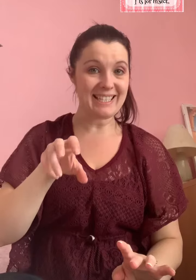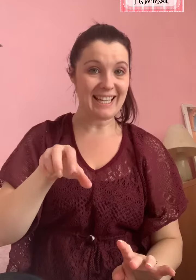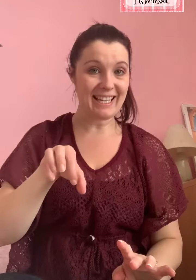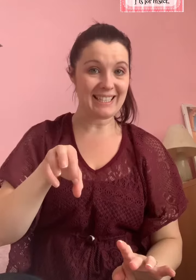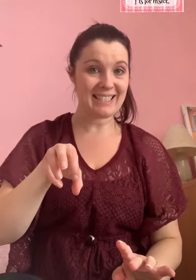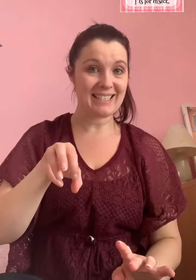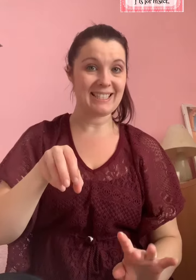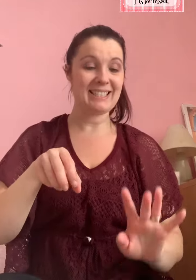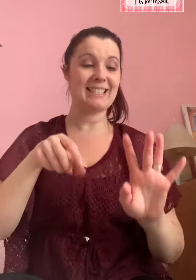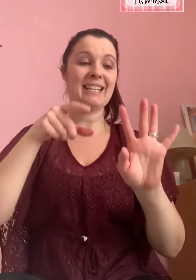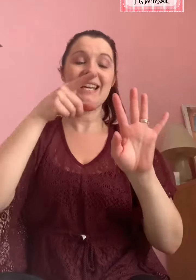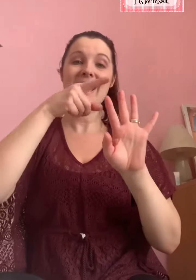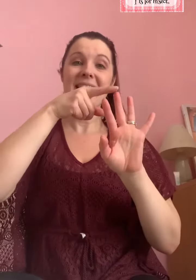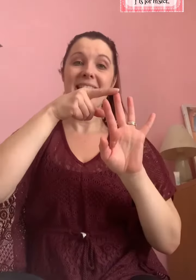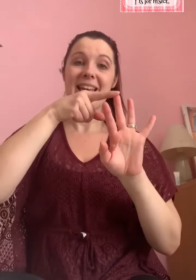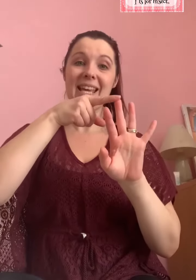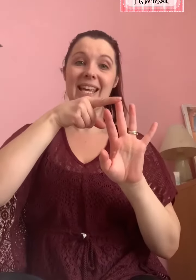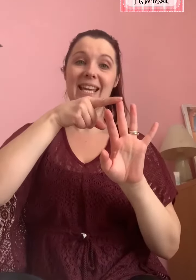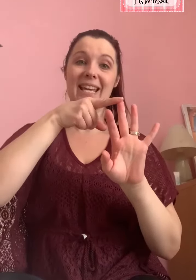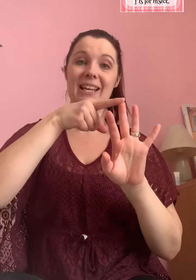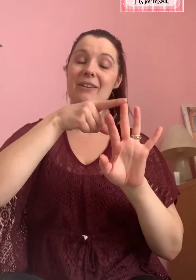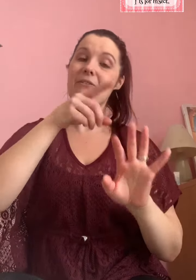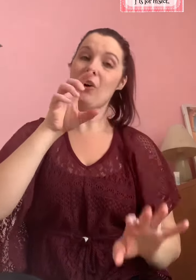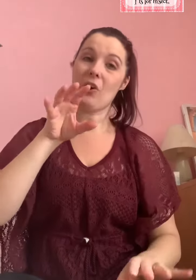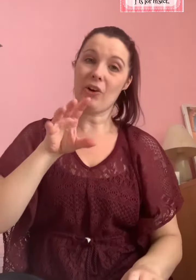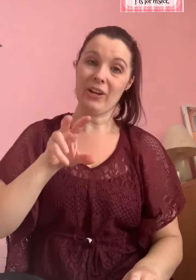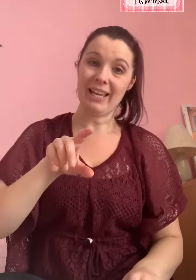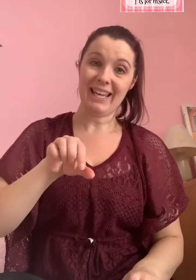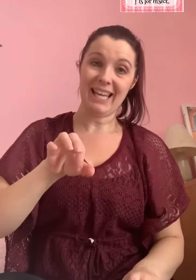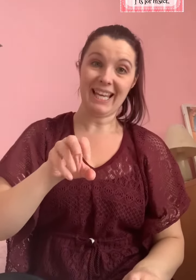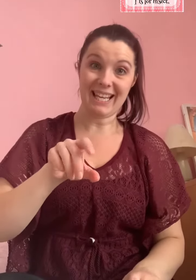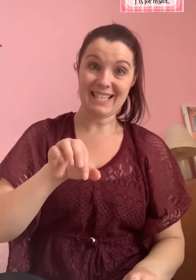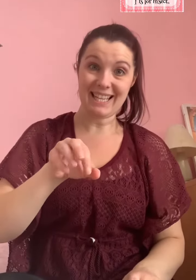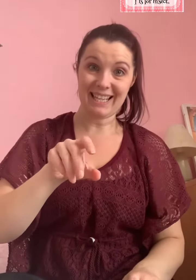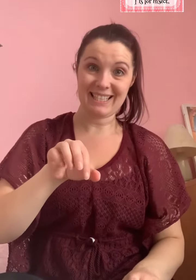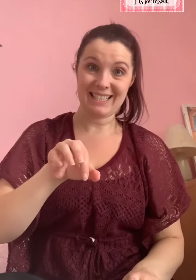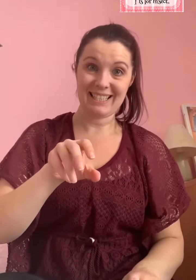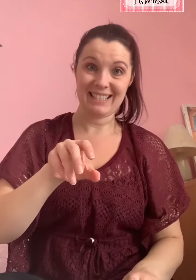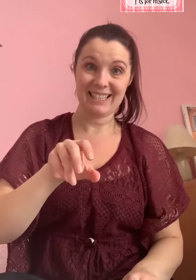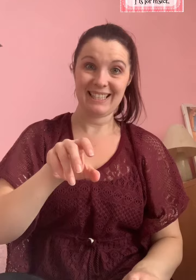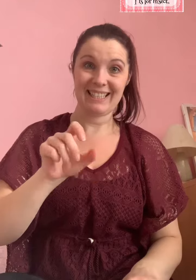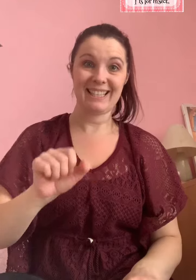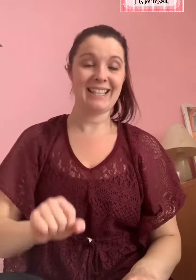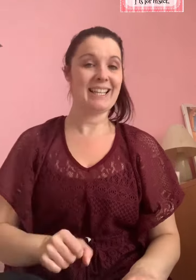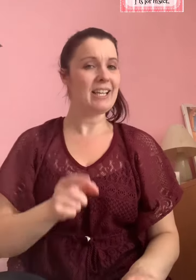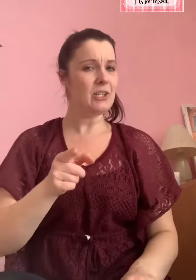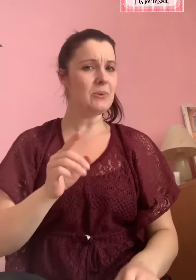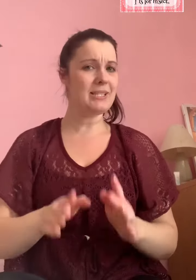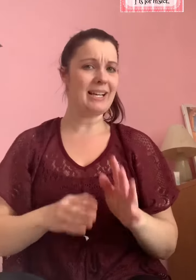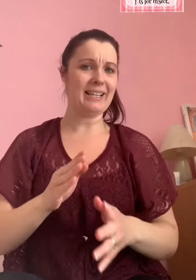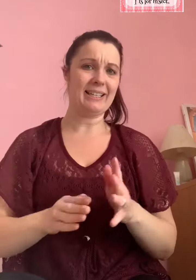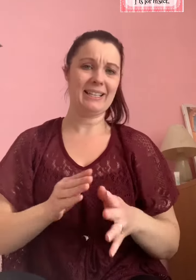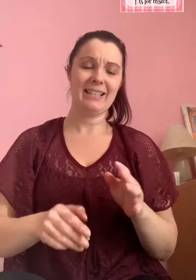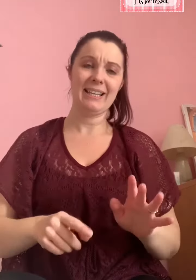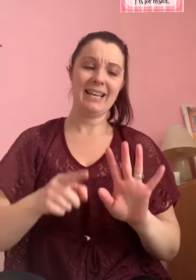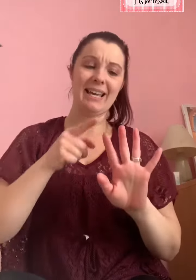insect. I for insect. U sign.